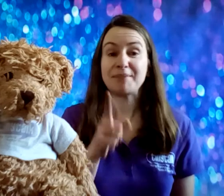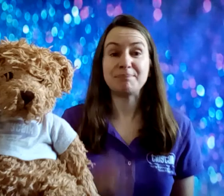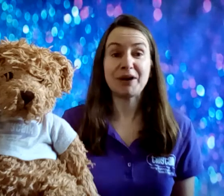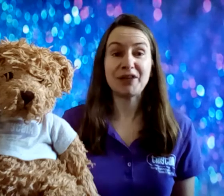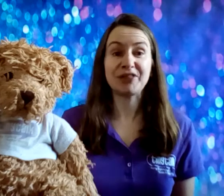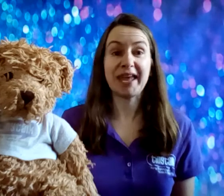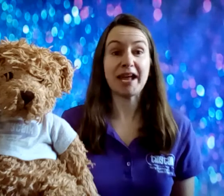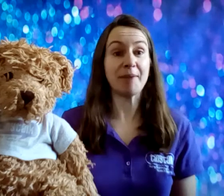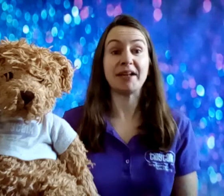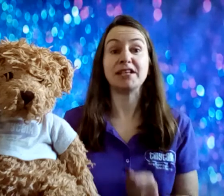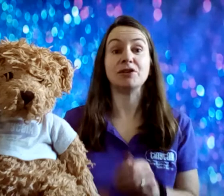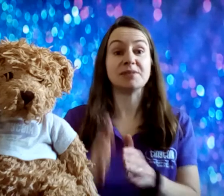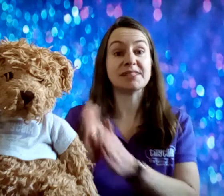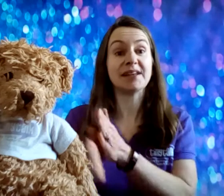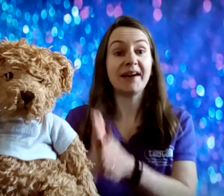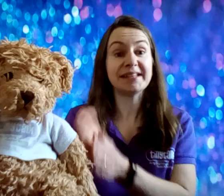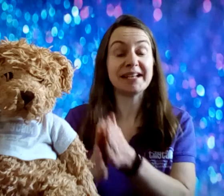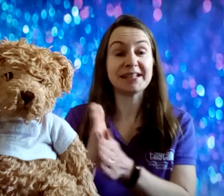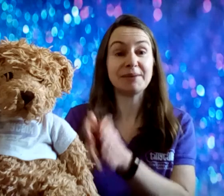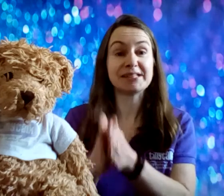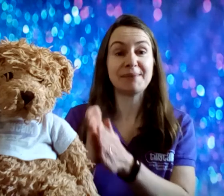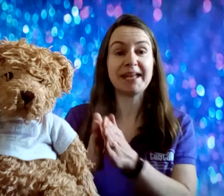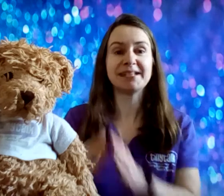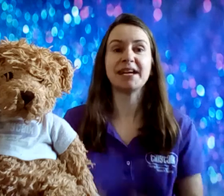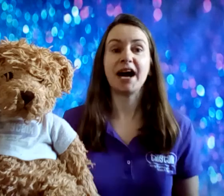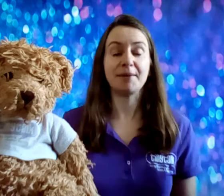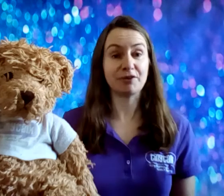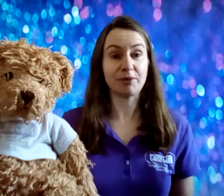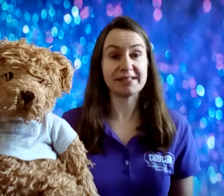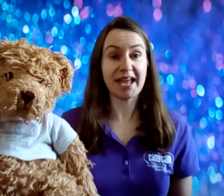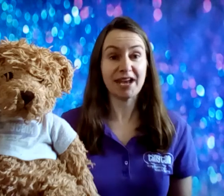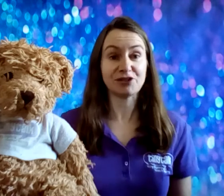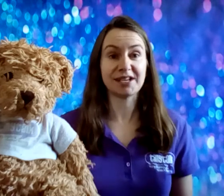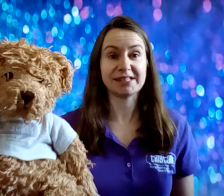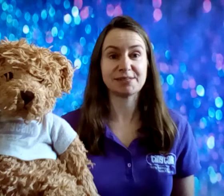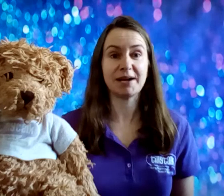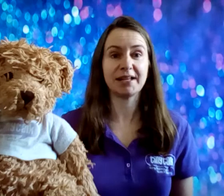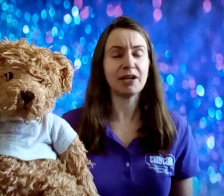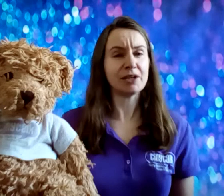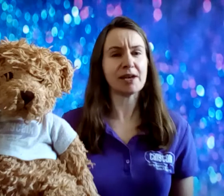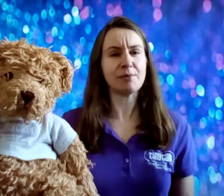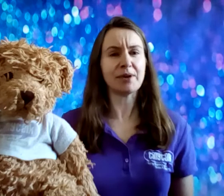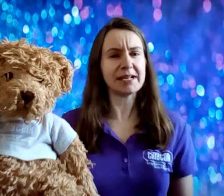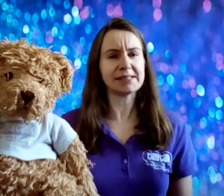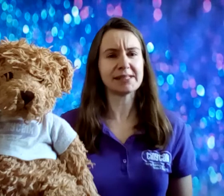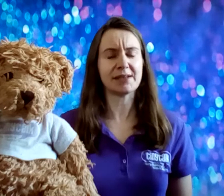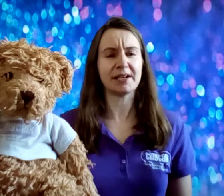their birthday, about any new signs their little ones made, and request extra signs as well. So what is the sign